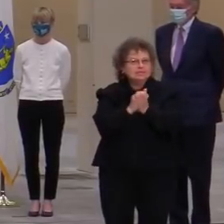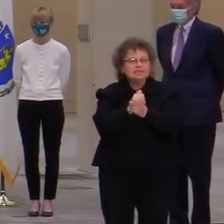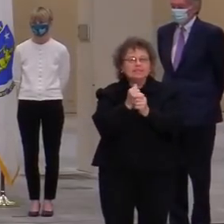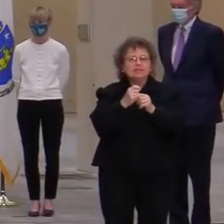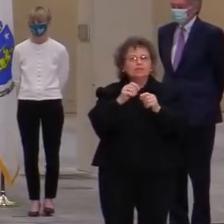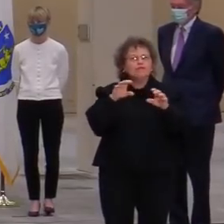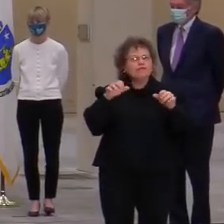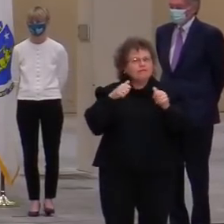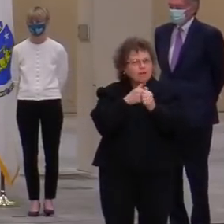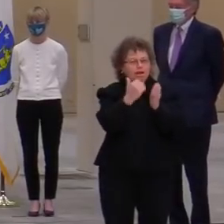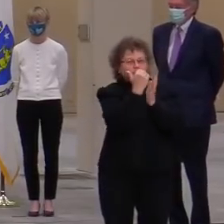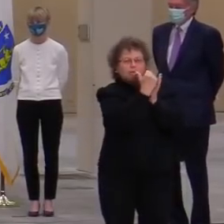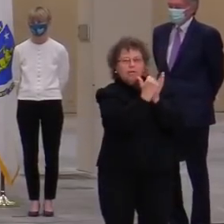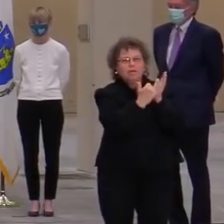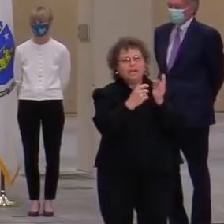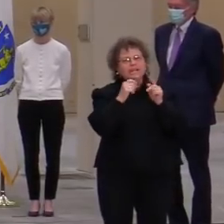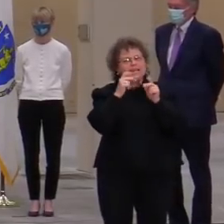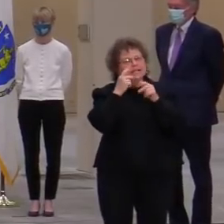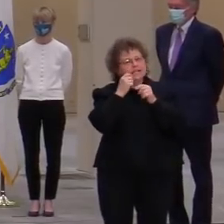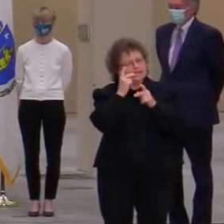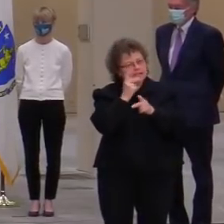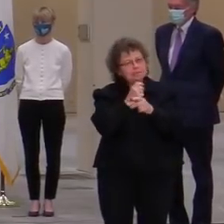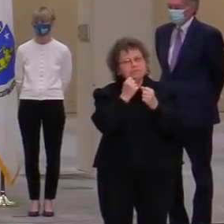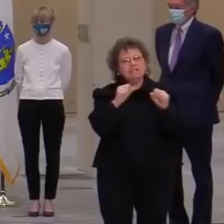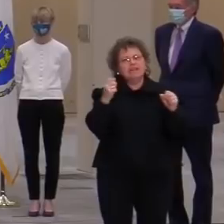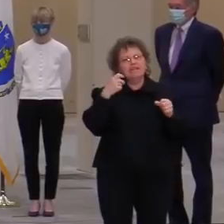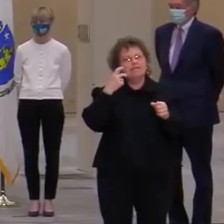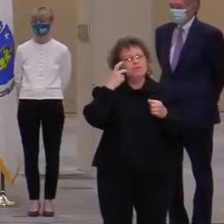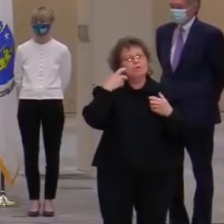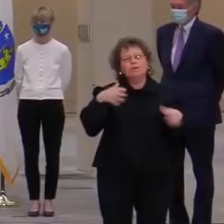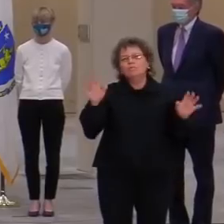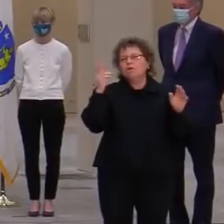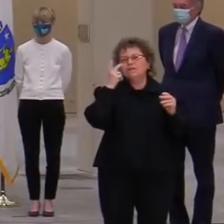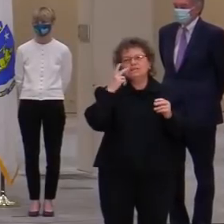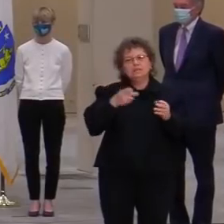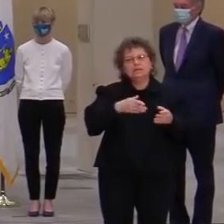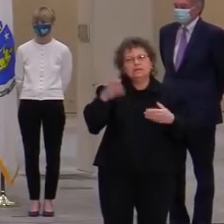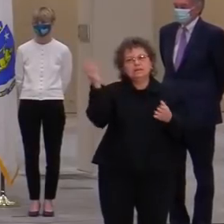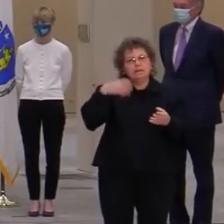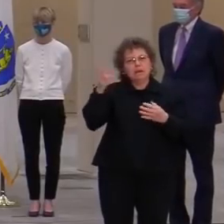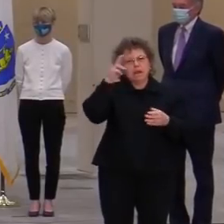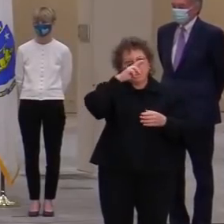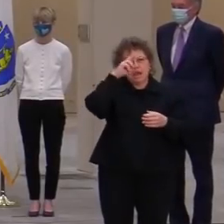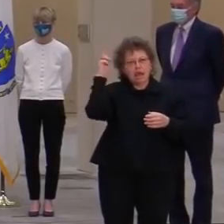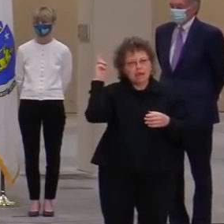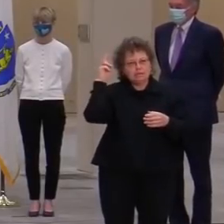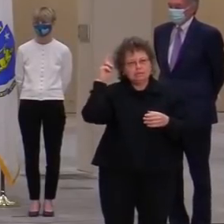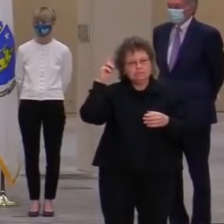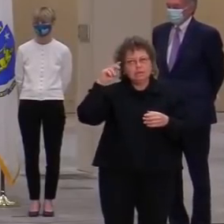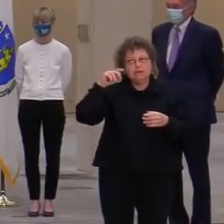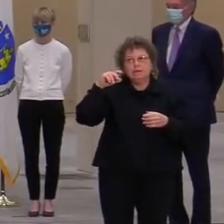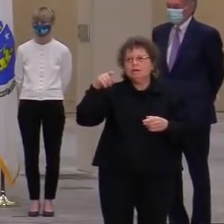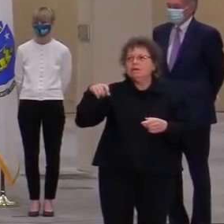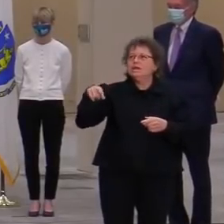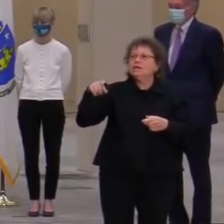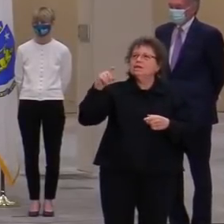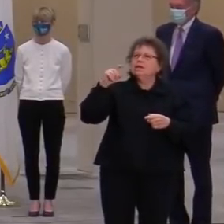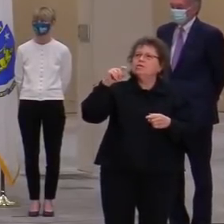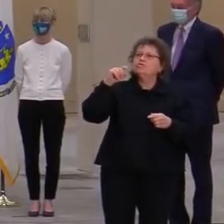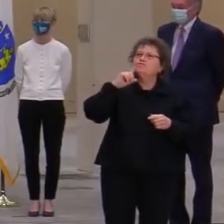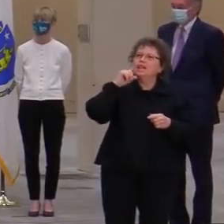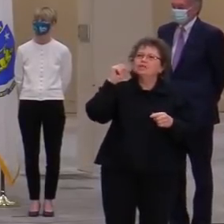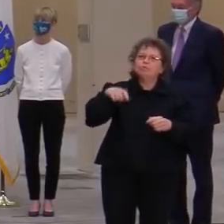to see sickness or hospitalizations with COVID-19 for anyone who was supposed to get their vaccine the following